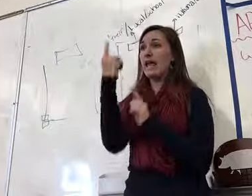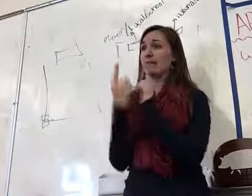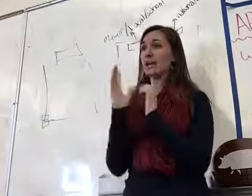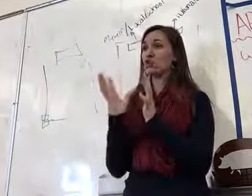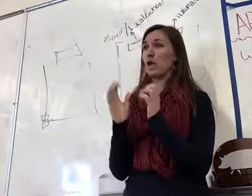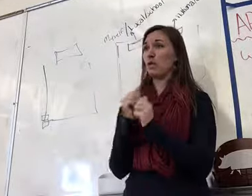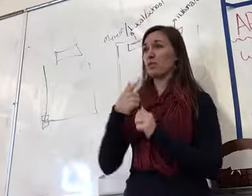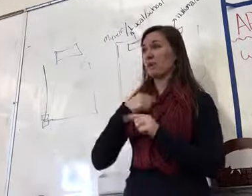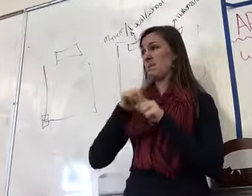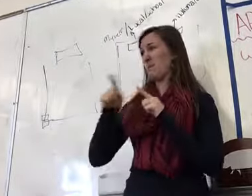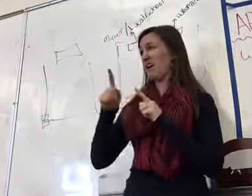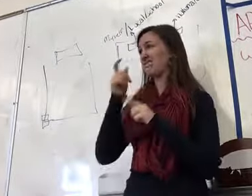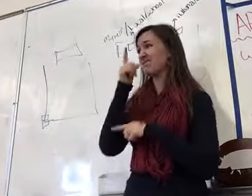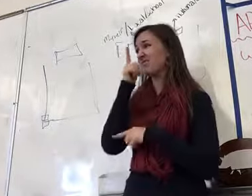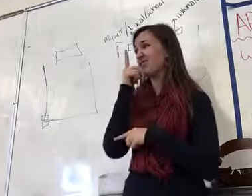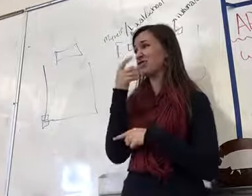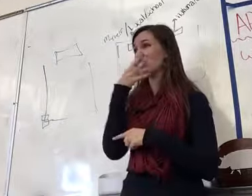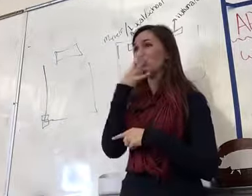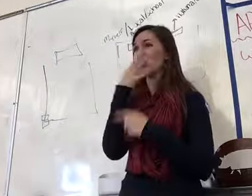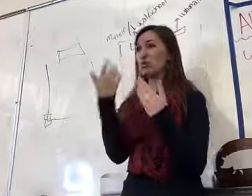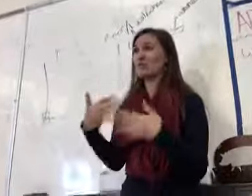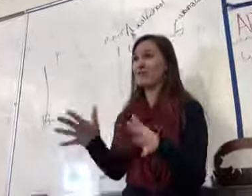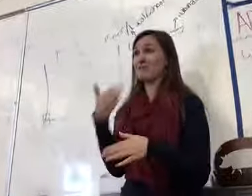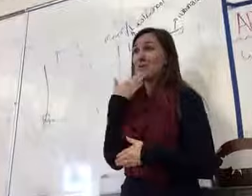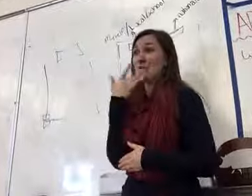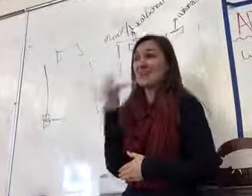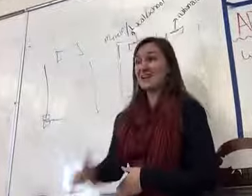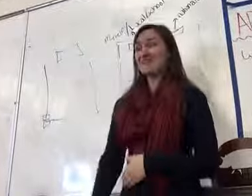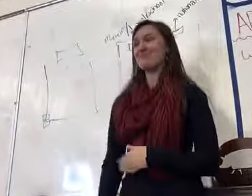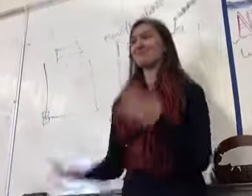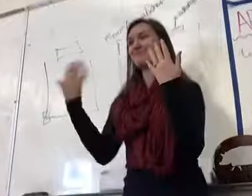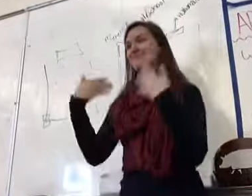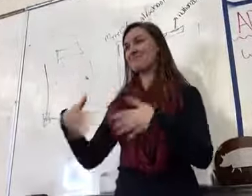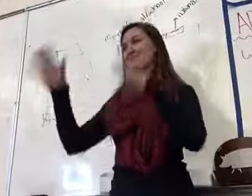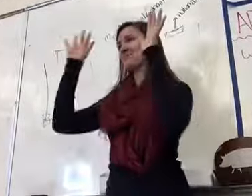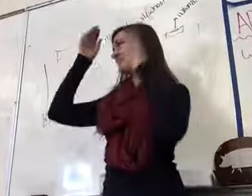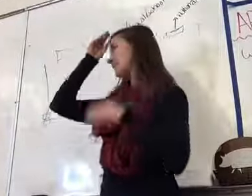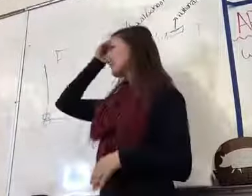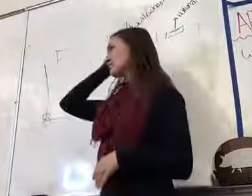Good luck. Be careful of robots.